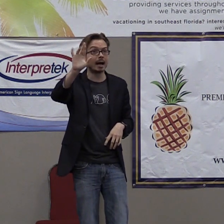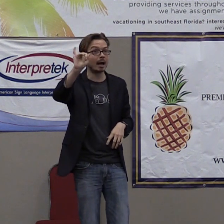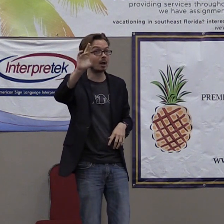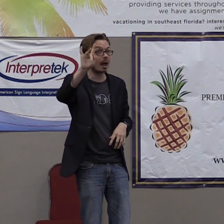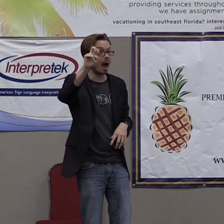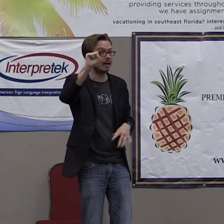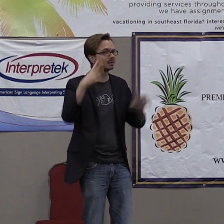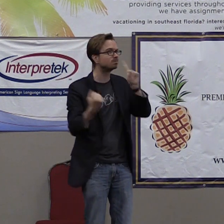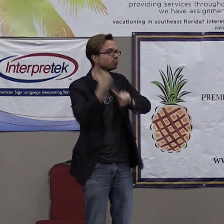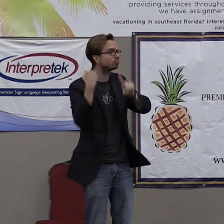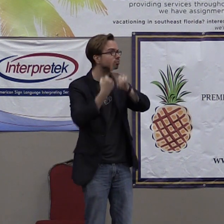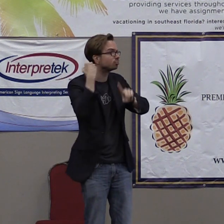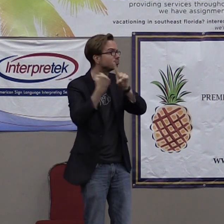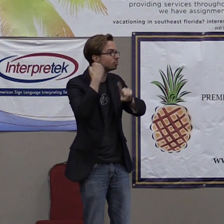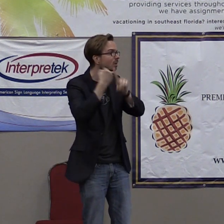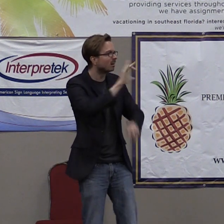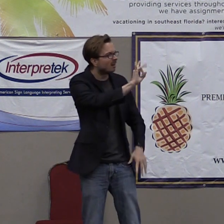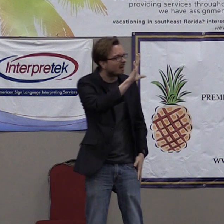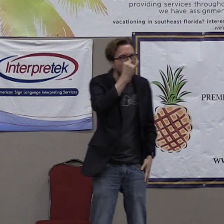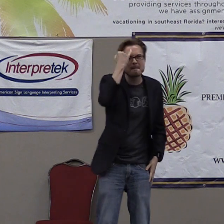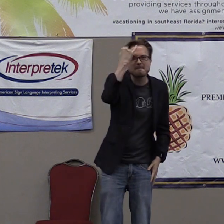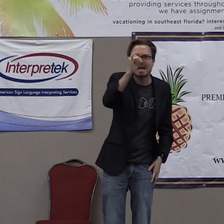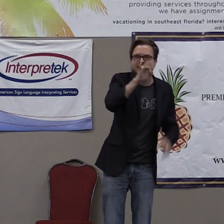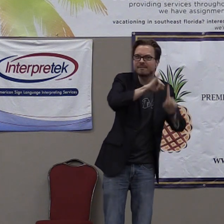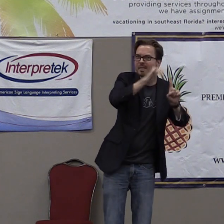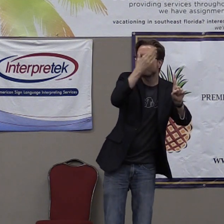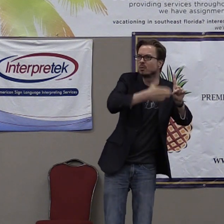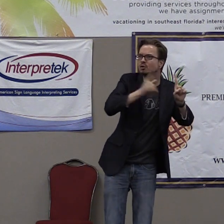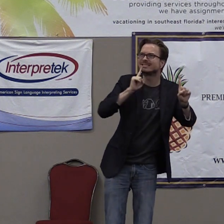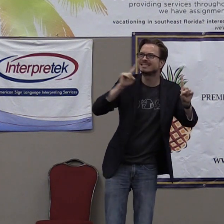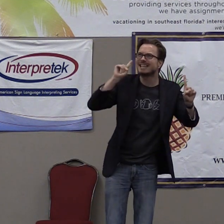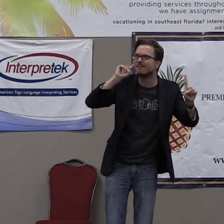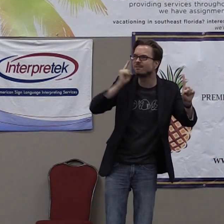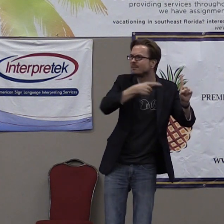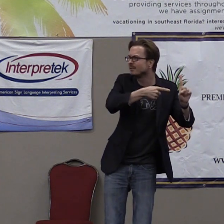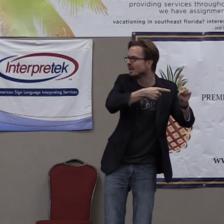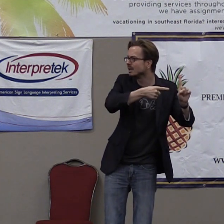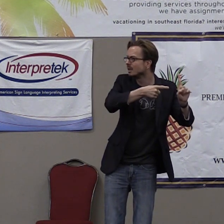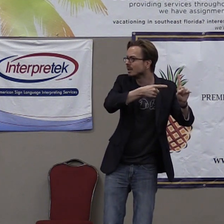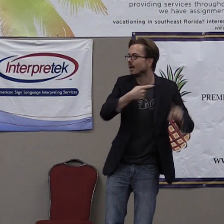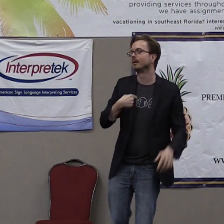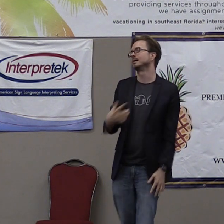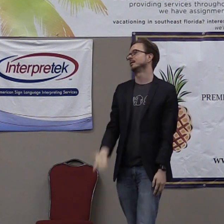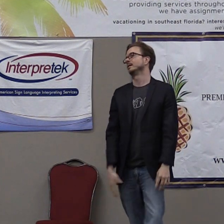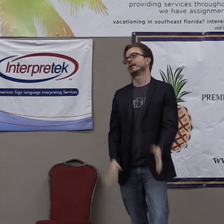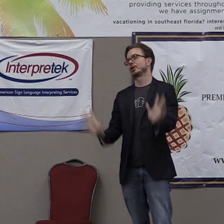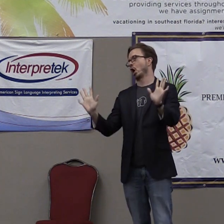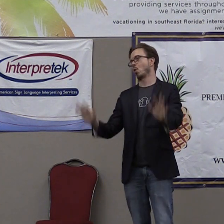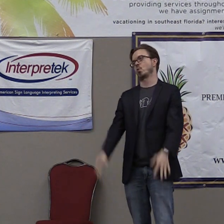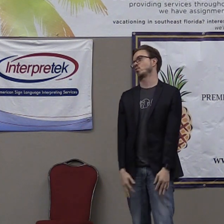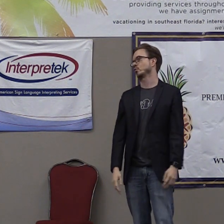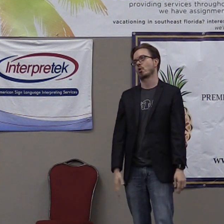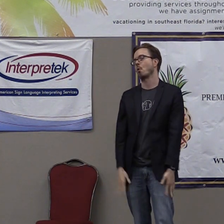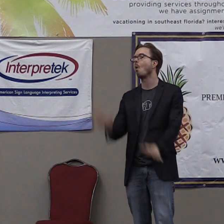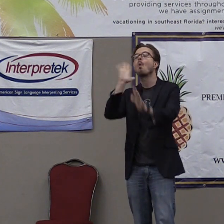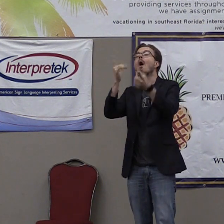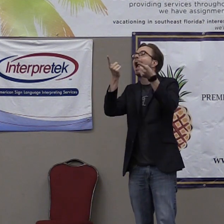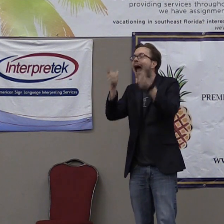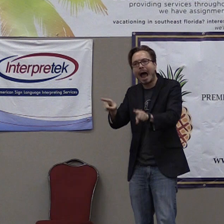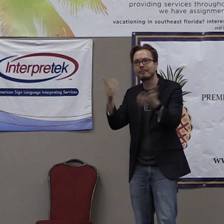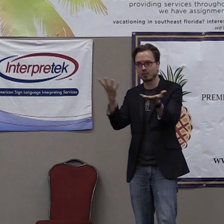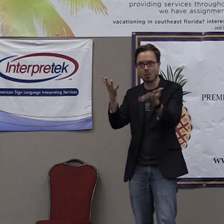United Airlines, all of that, the guy got beat up and all that stuff. So imagine if that person was deaf. I'm like,